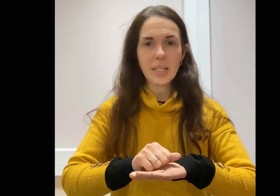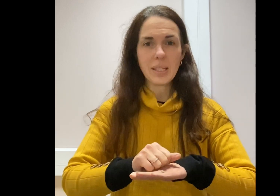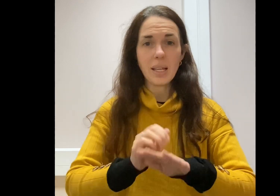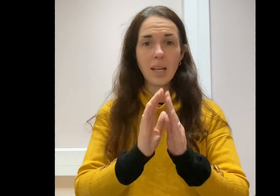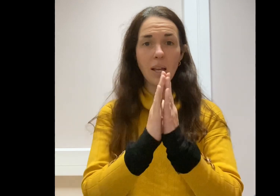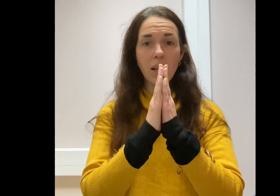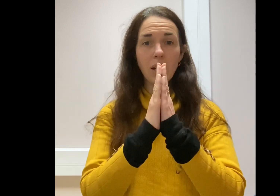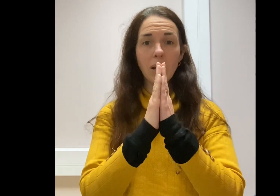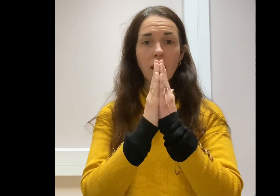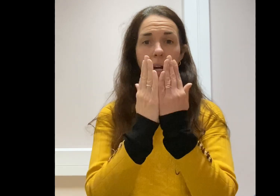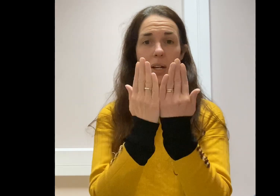Christmas cards.